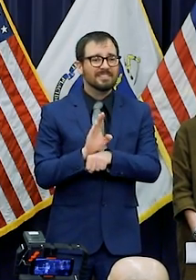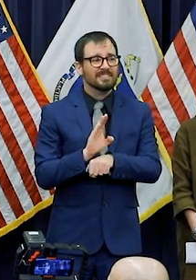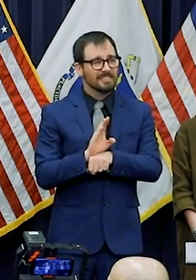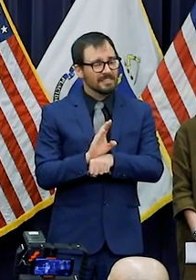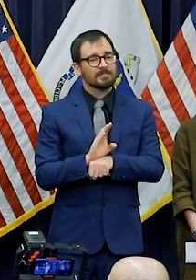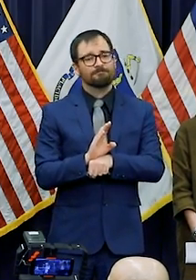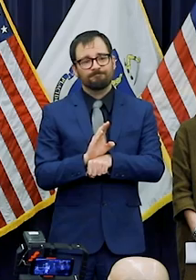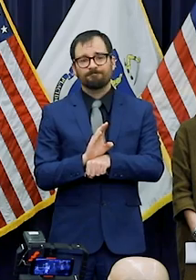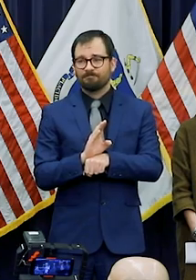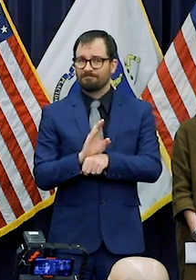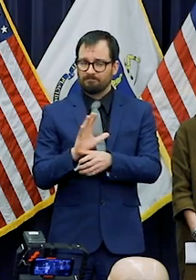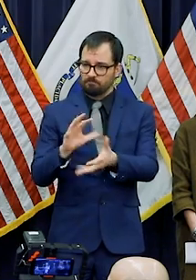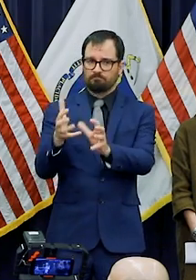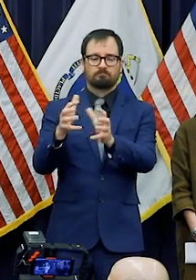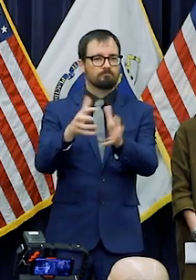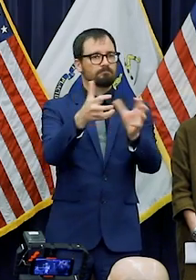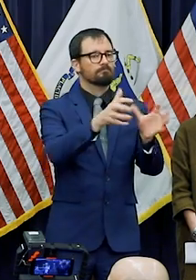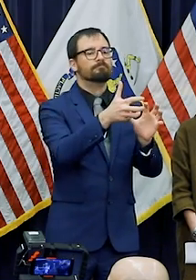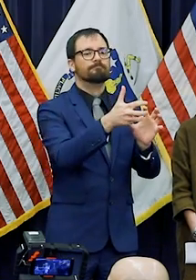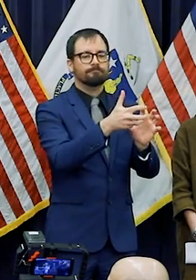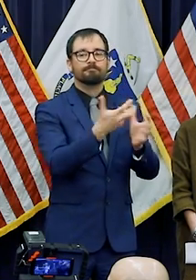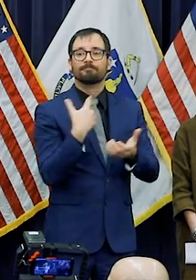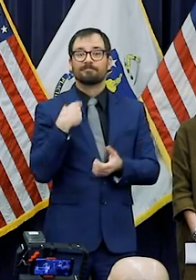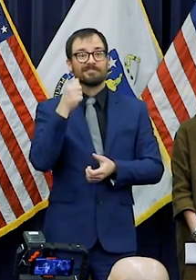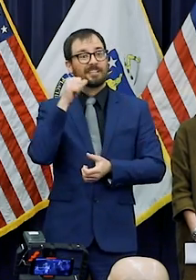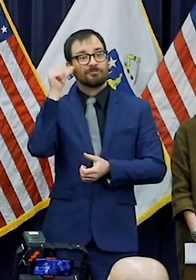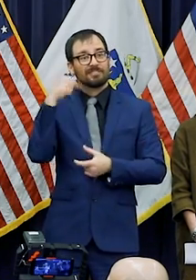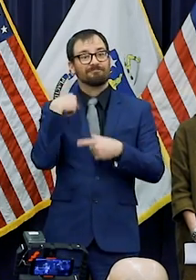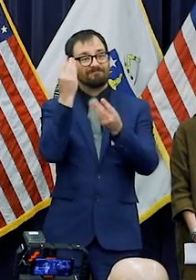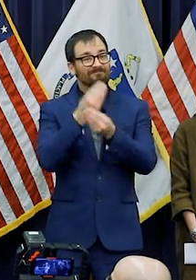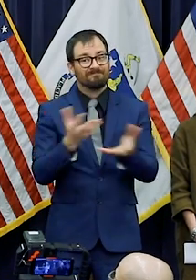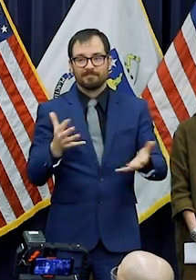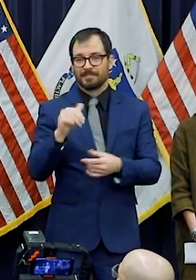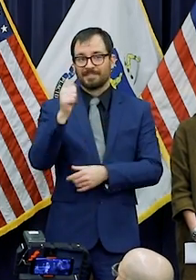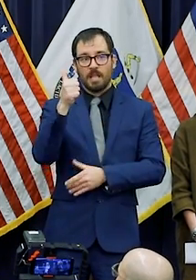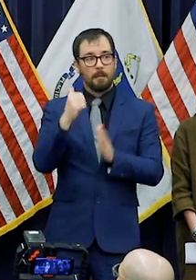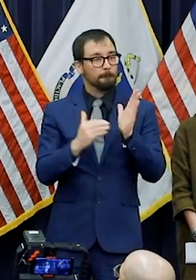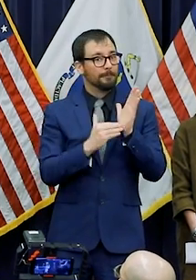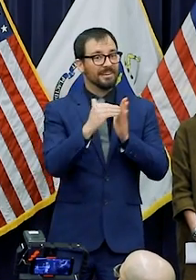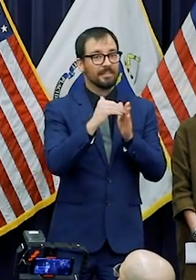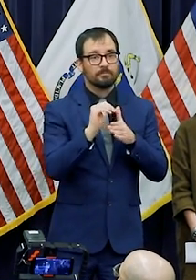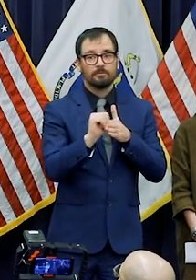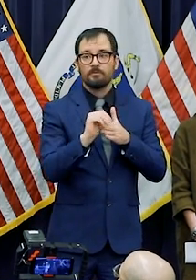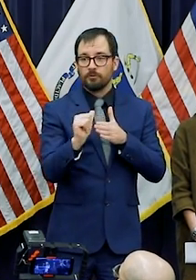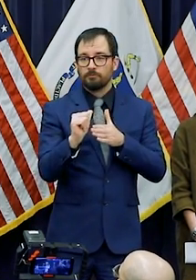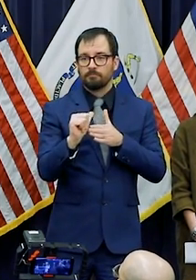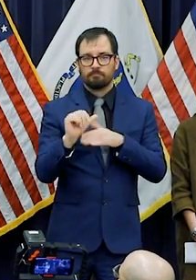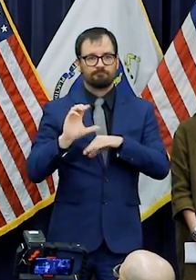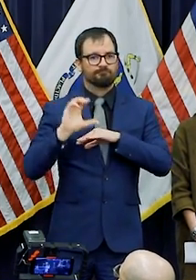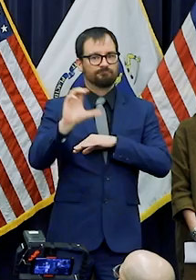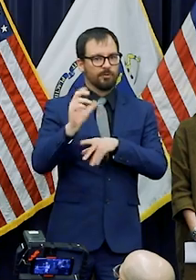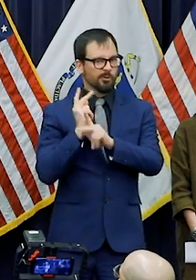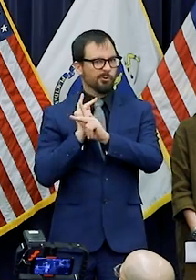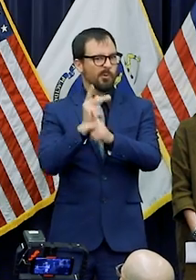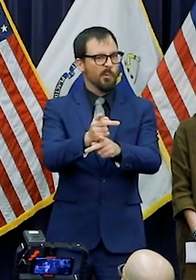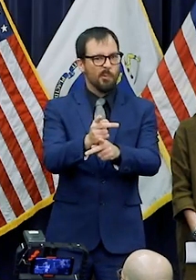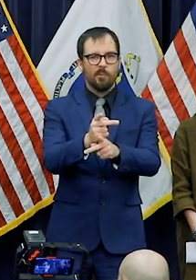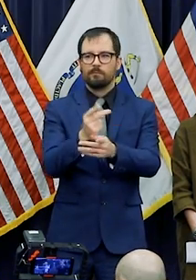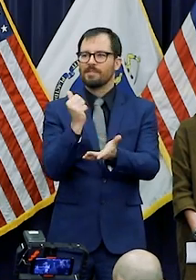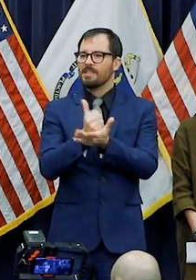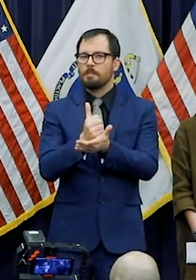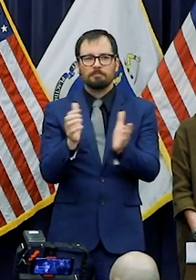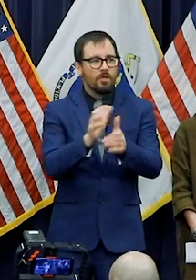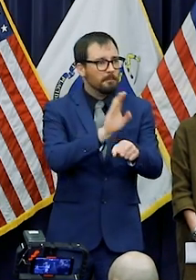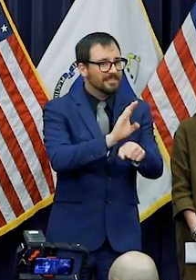economic support for small businesses with a $10 million loan fund to provide financial relief. But it's crucial we bring every resource to bear